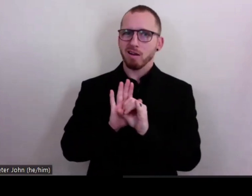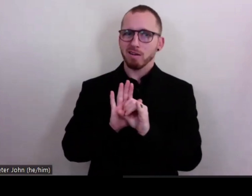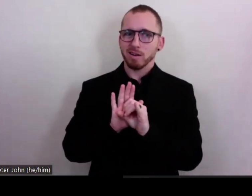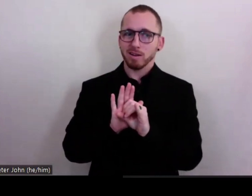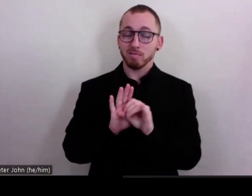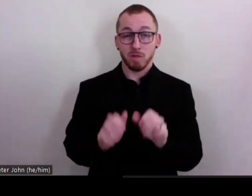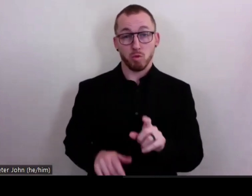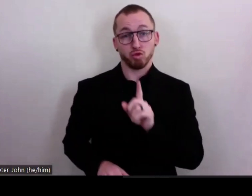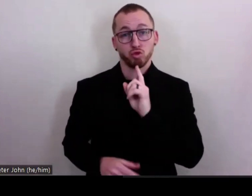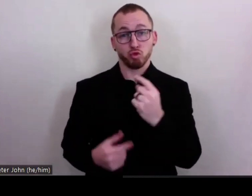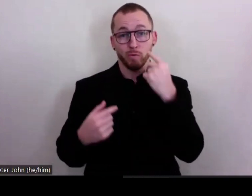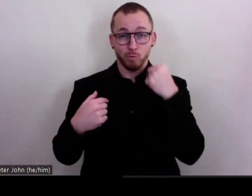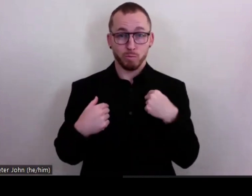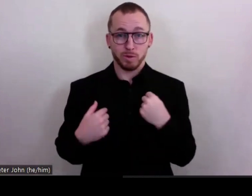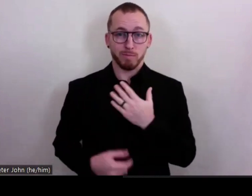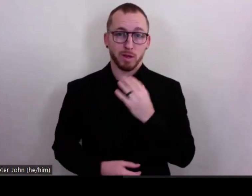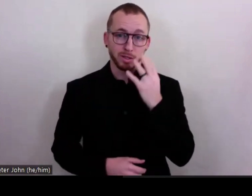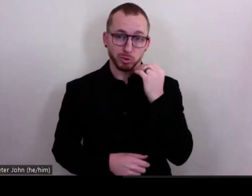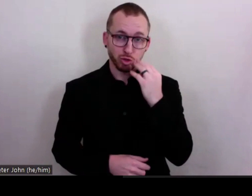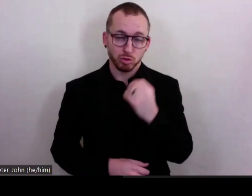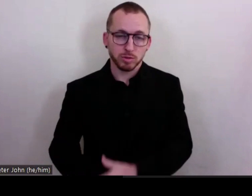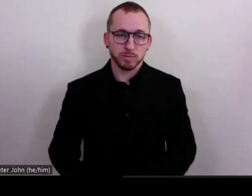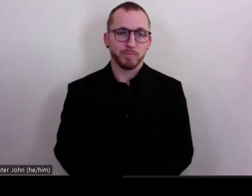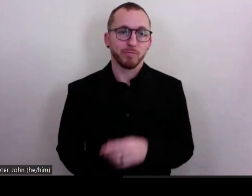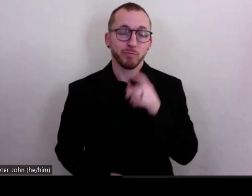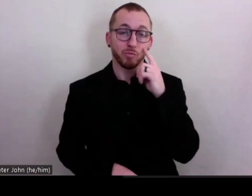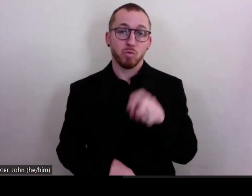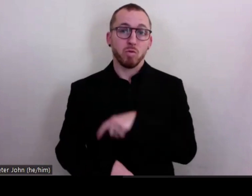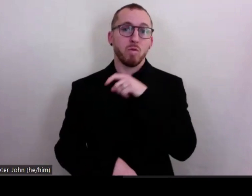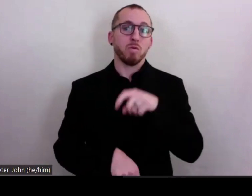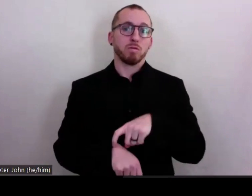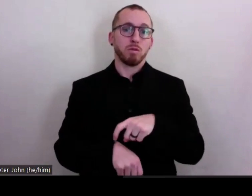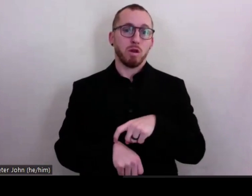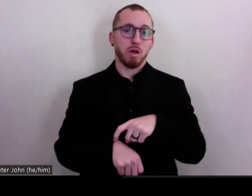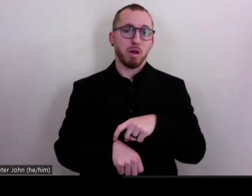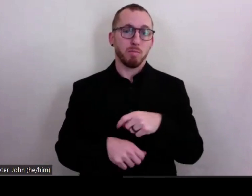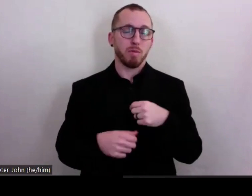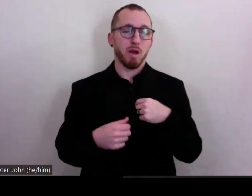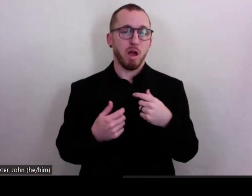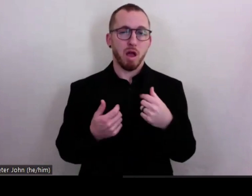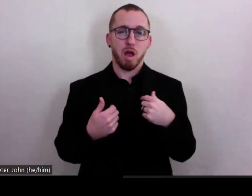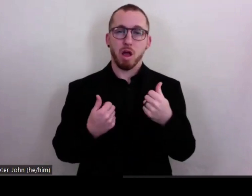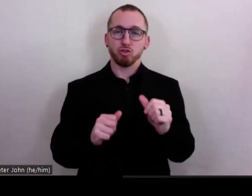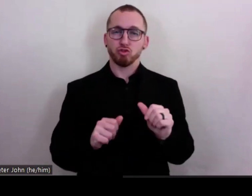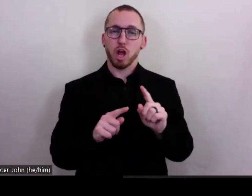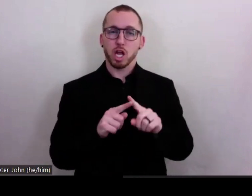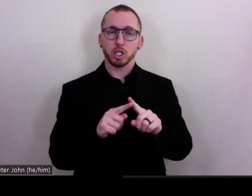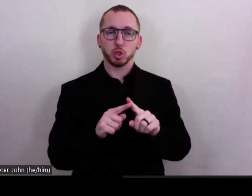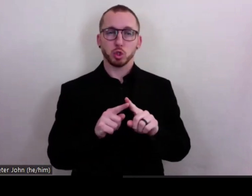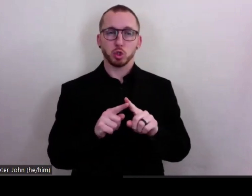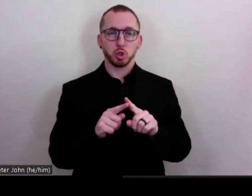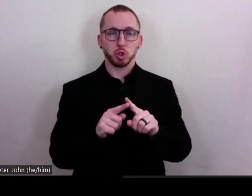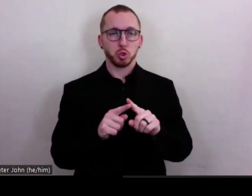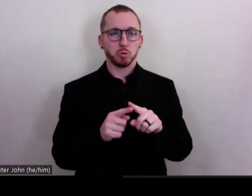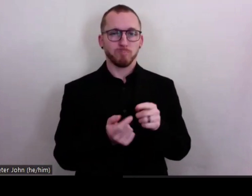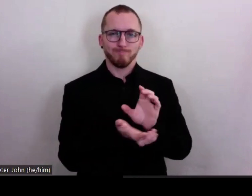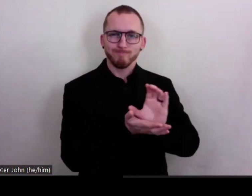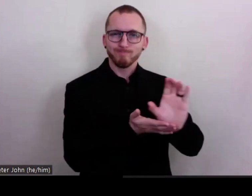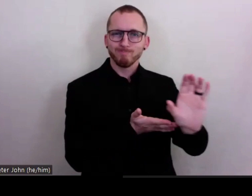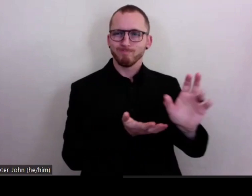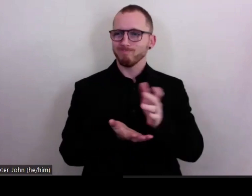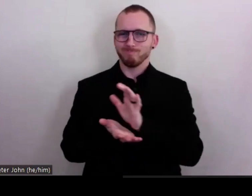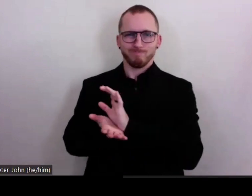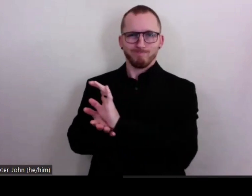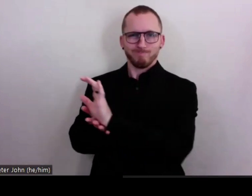for me. I, for a long time, tried to push a lot of things away. Number one, because I didn't have